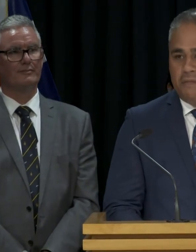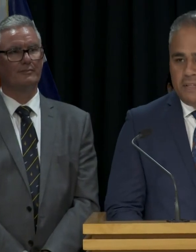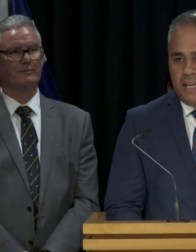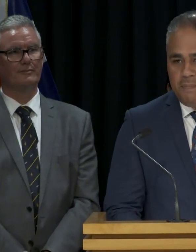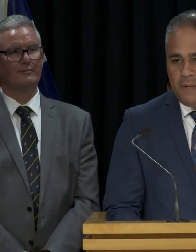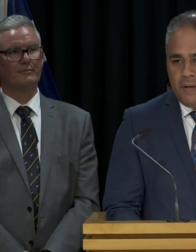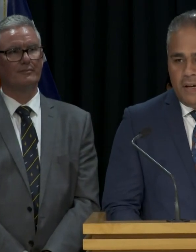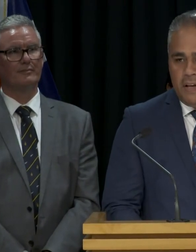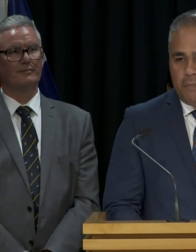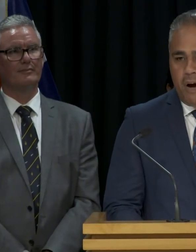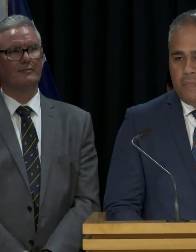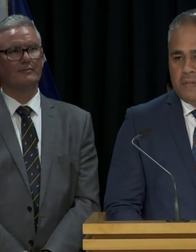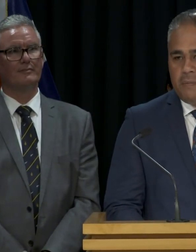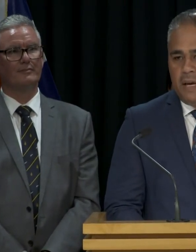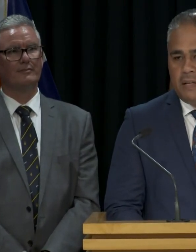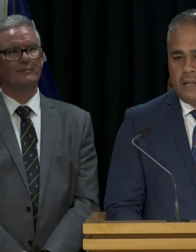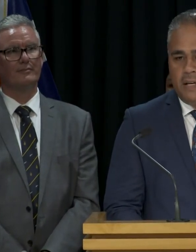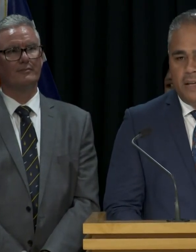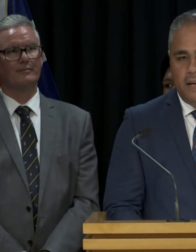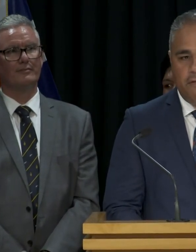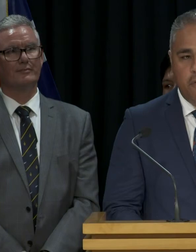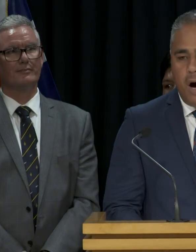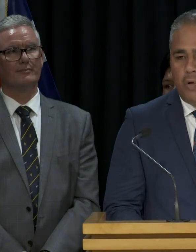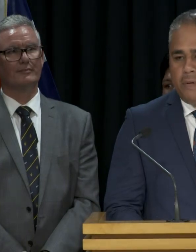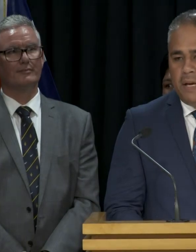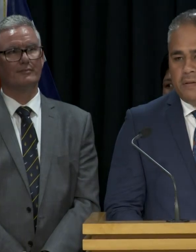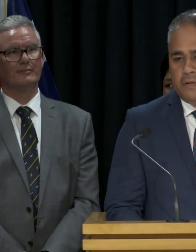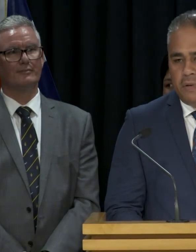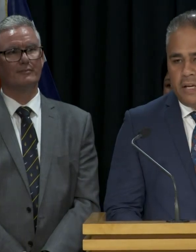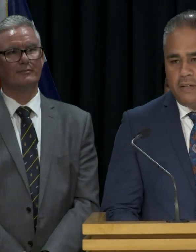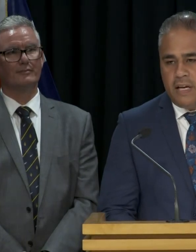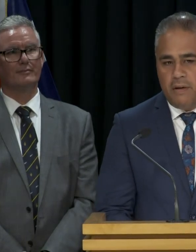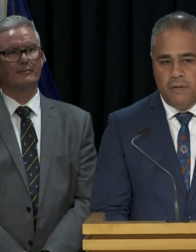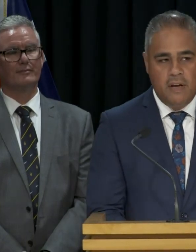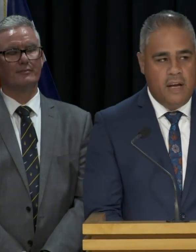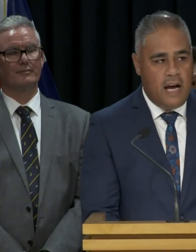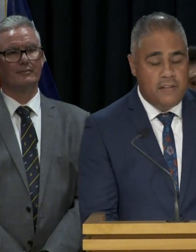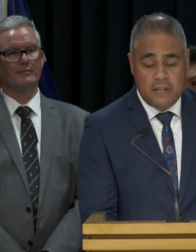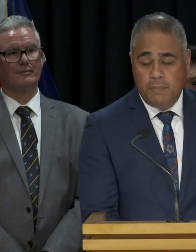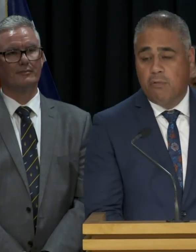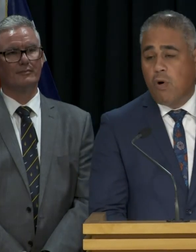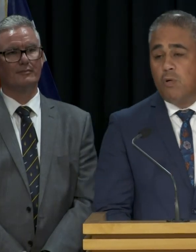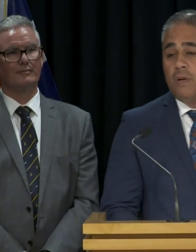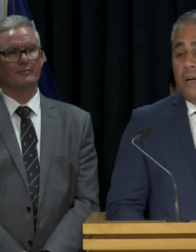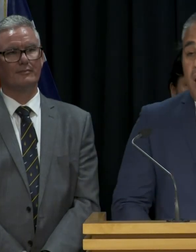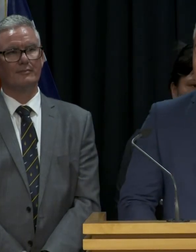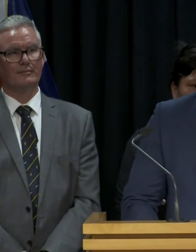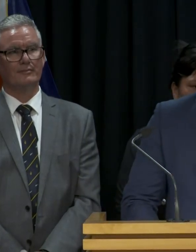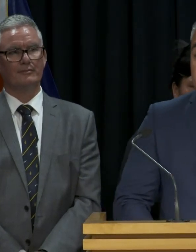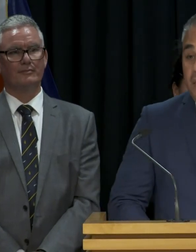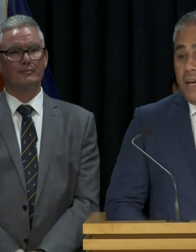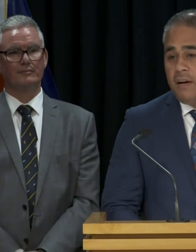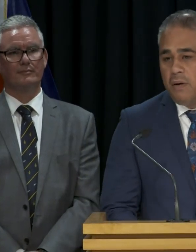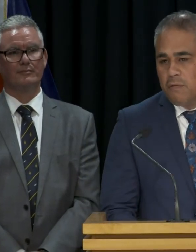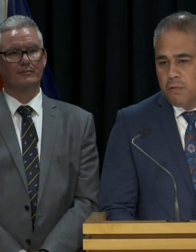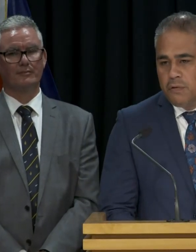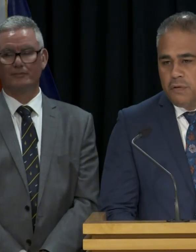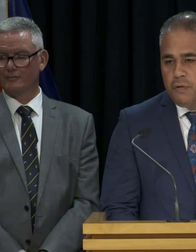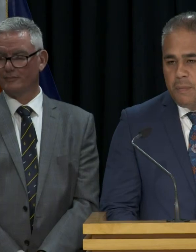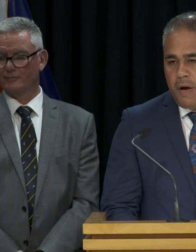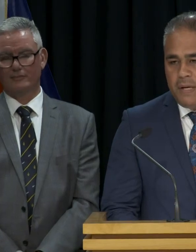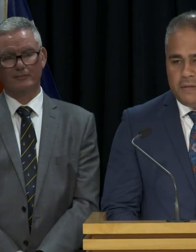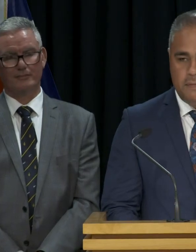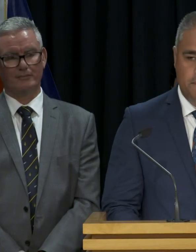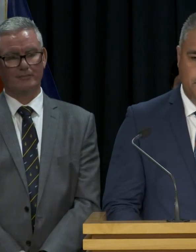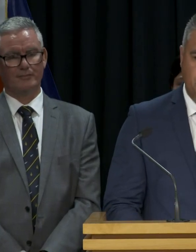I'm part of a team, and the Prime Minister made it clear that for Māori matters relating to health, there's a big role for me there, and I look forward